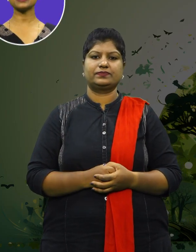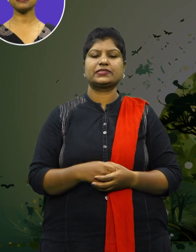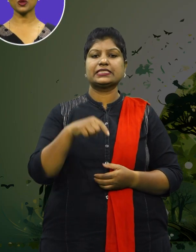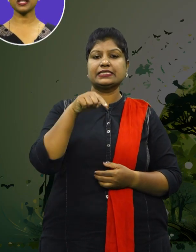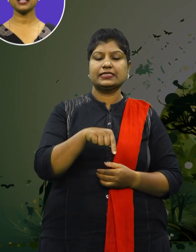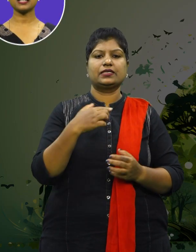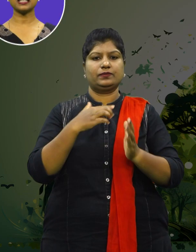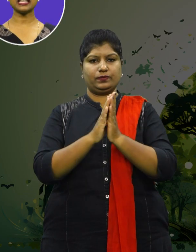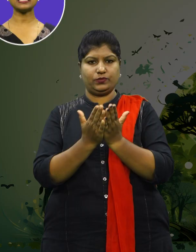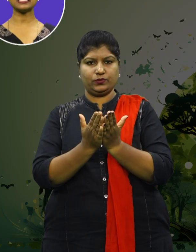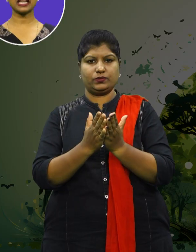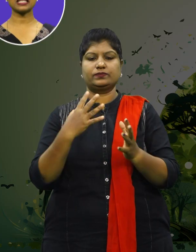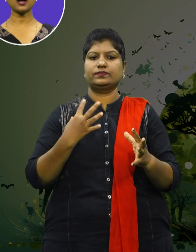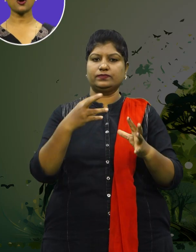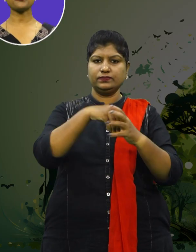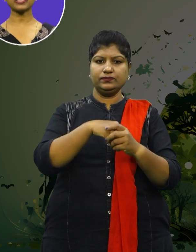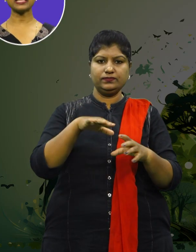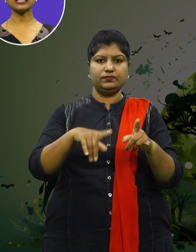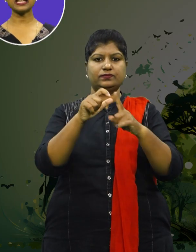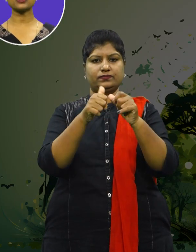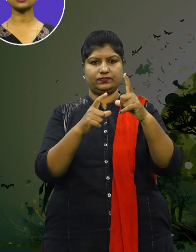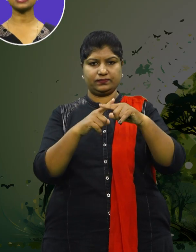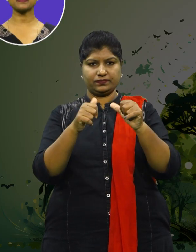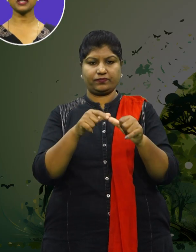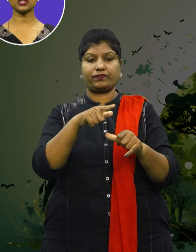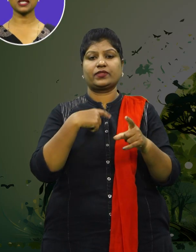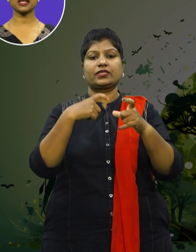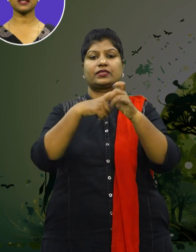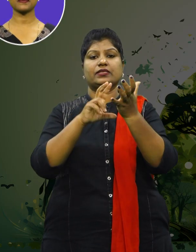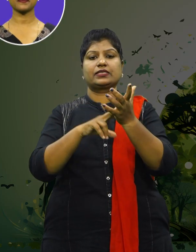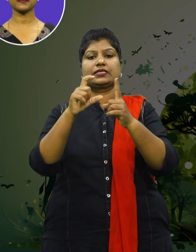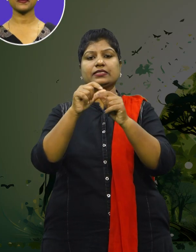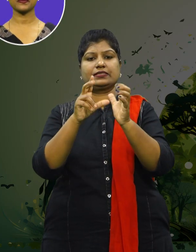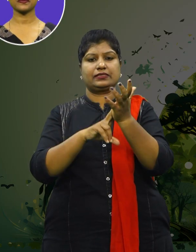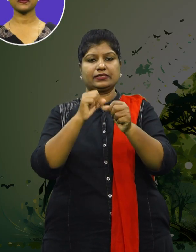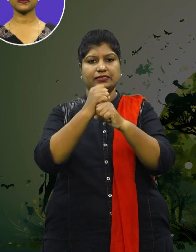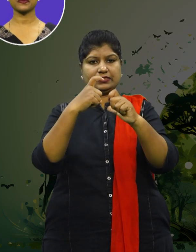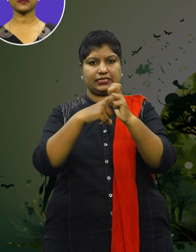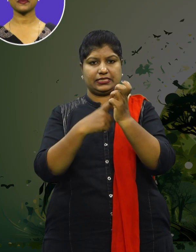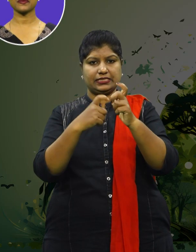It is the book containing data of endangered species.